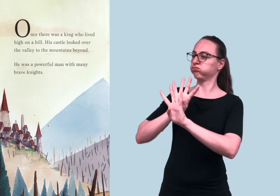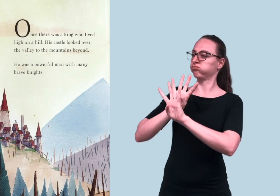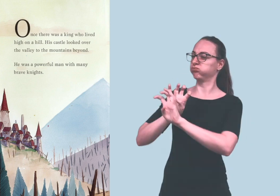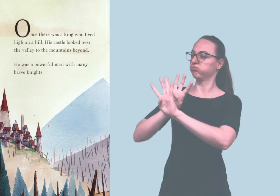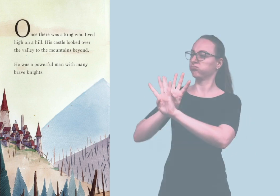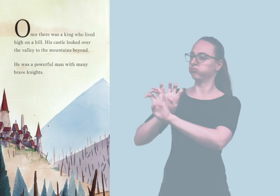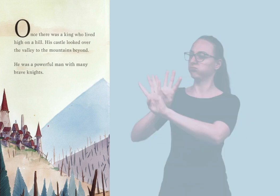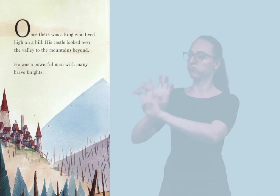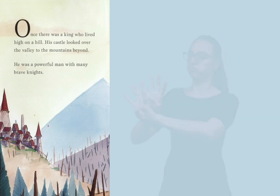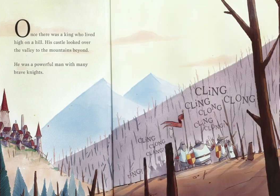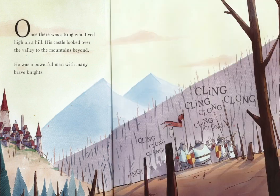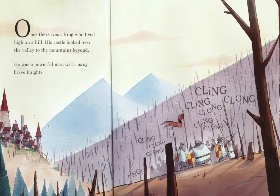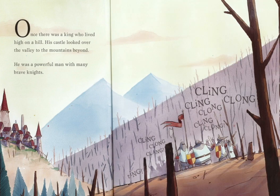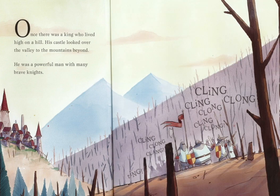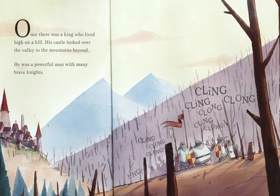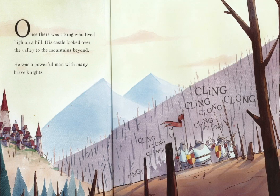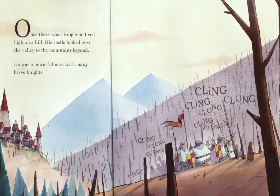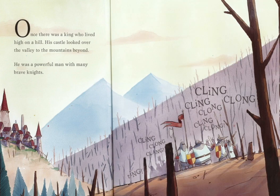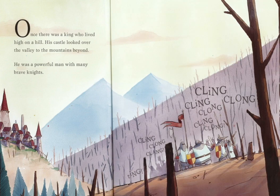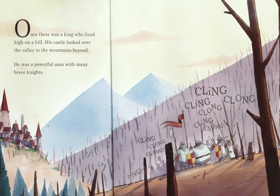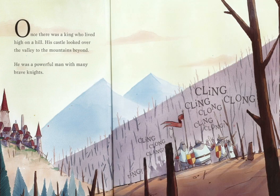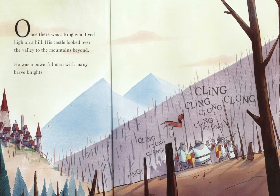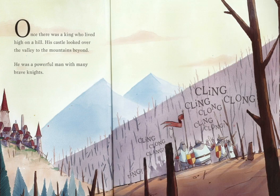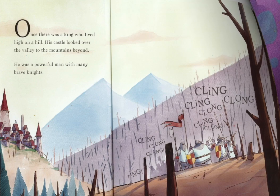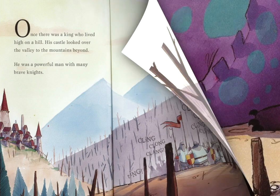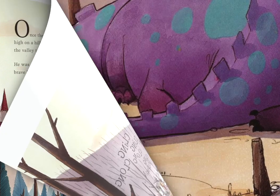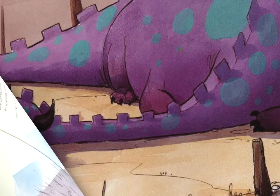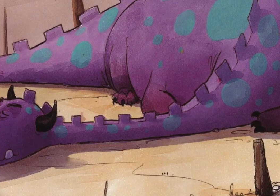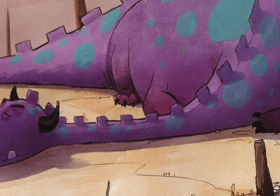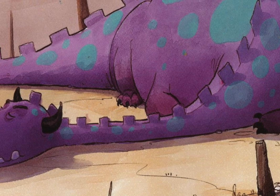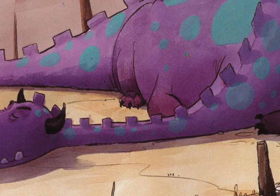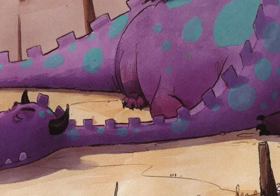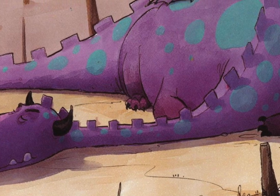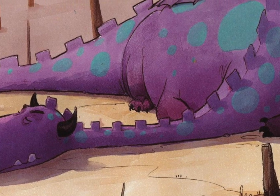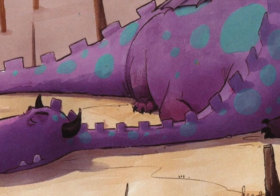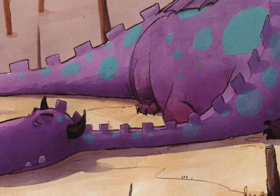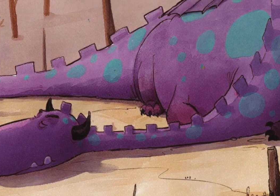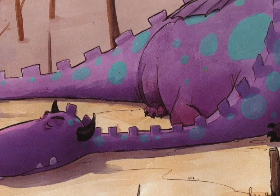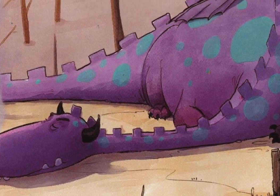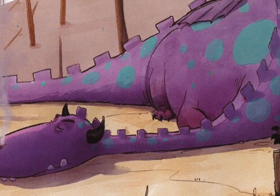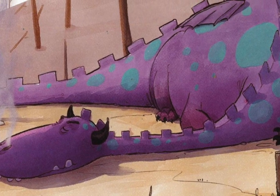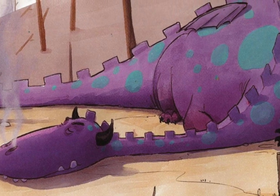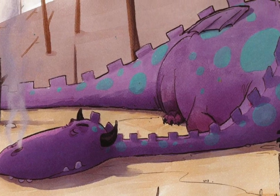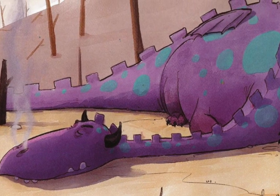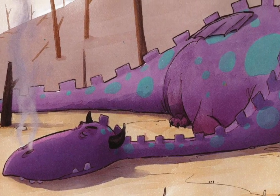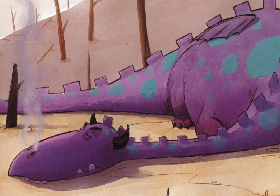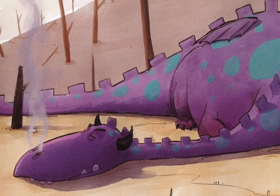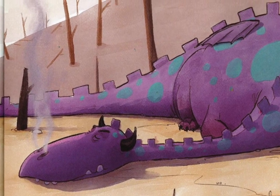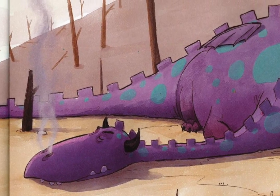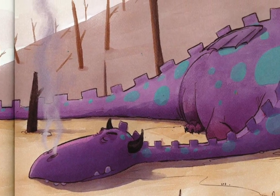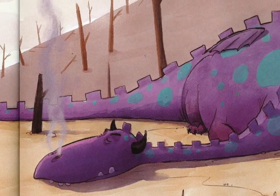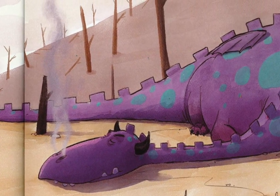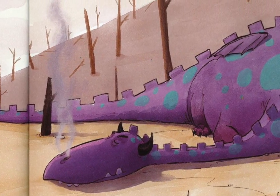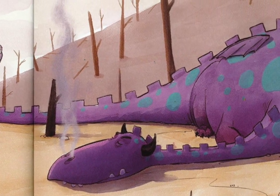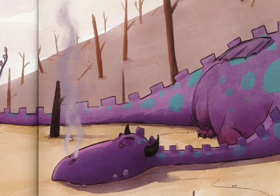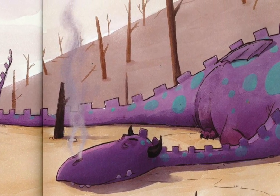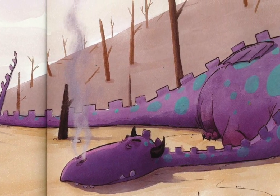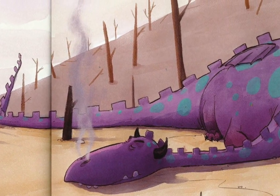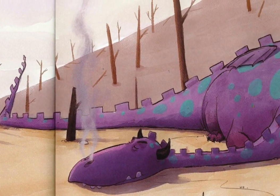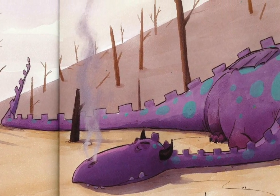the mountains beyond. He was a powerful man with many brave knights.